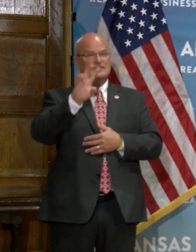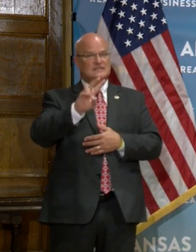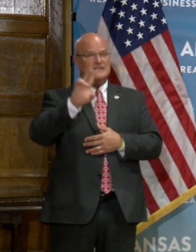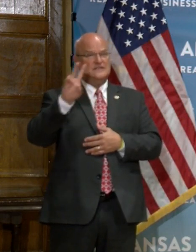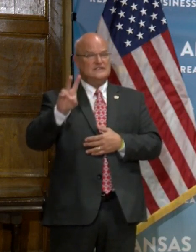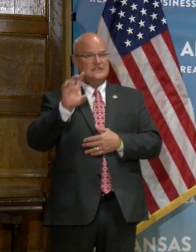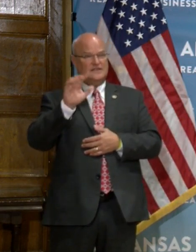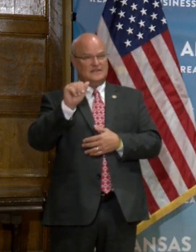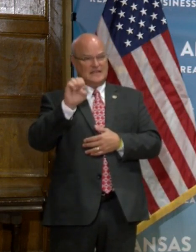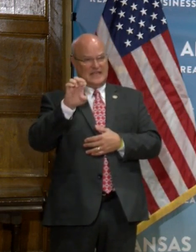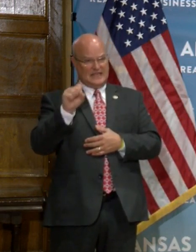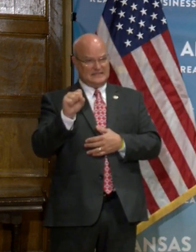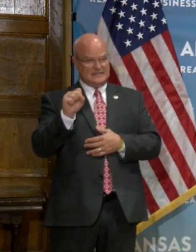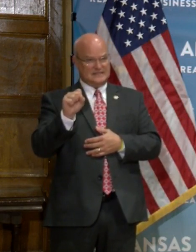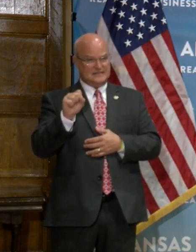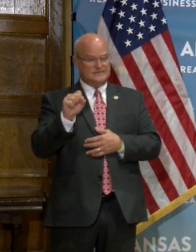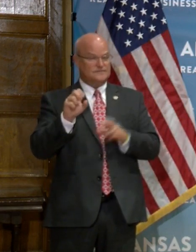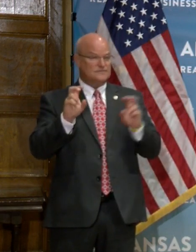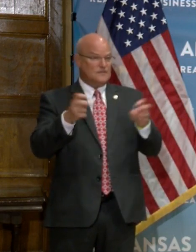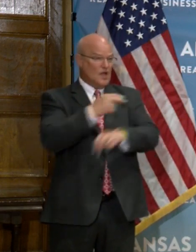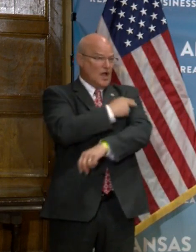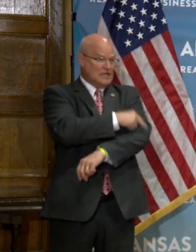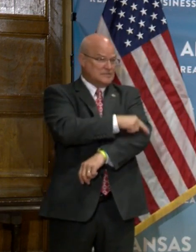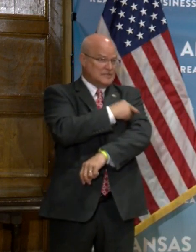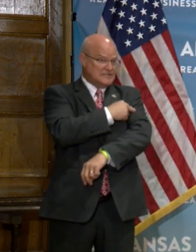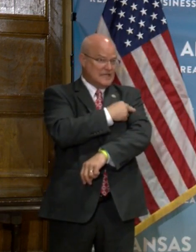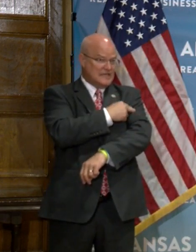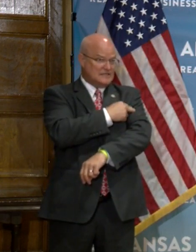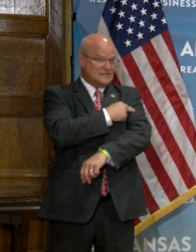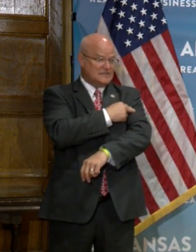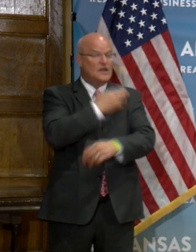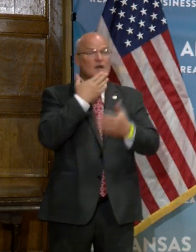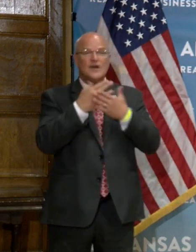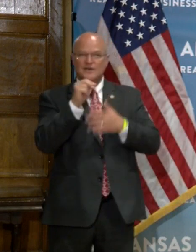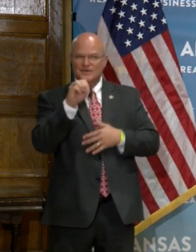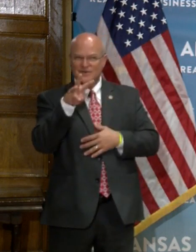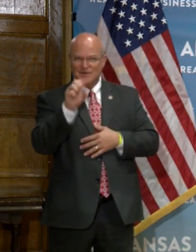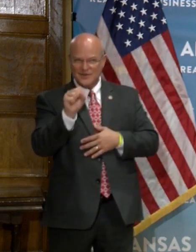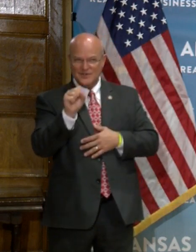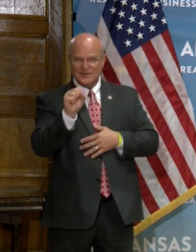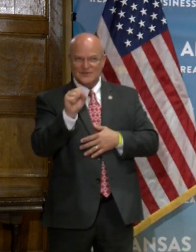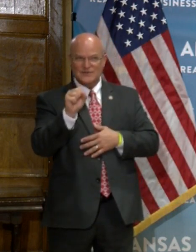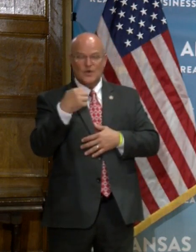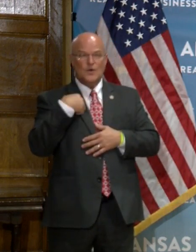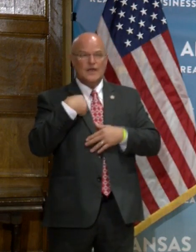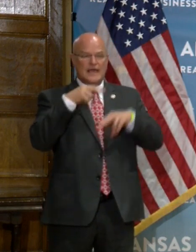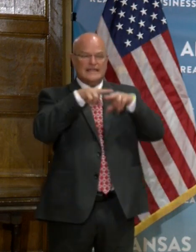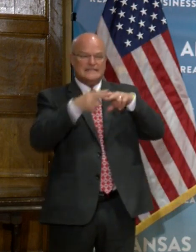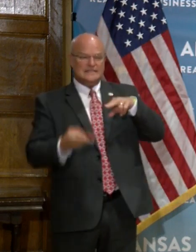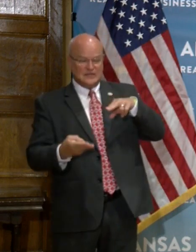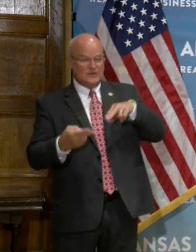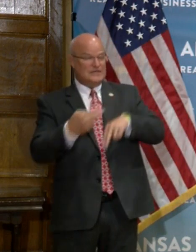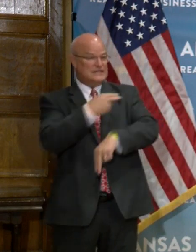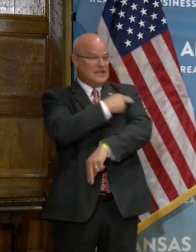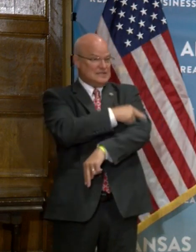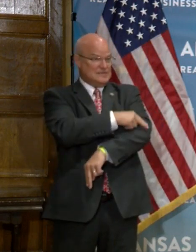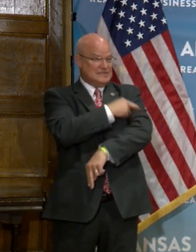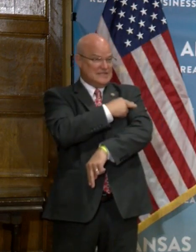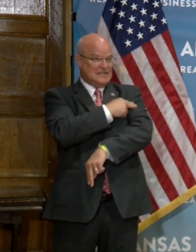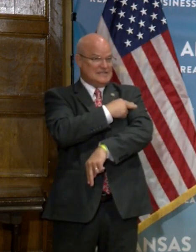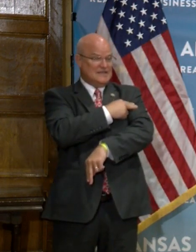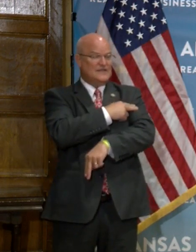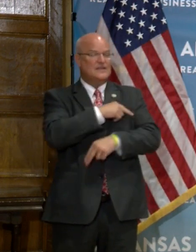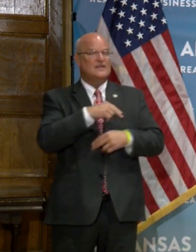20,777 cases. In terms of hospitalizations, it's good news that we had a decrease in hospitalizations